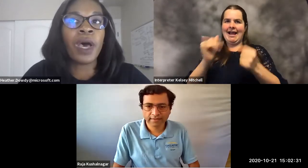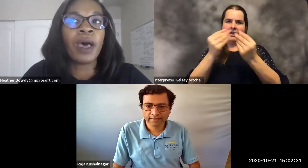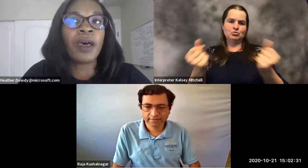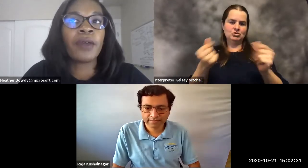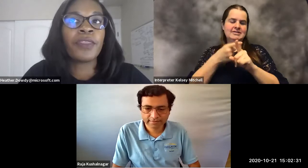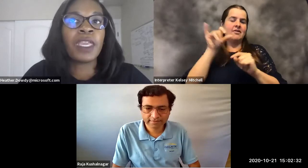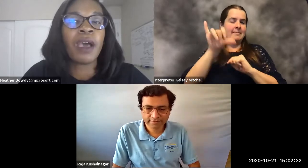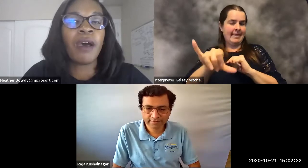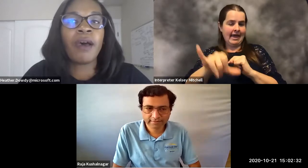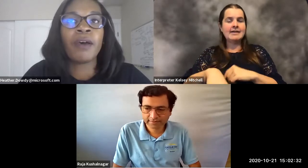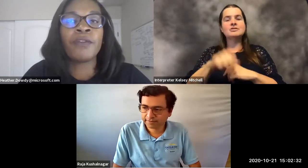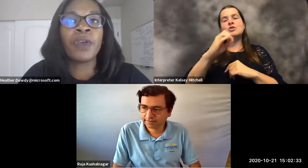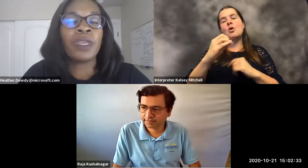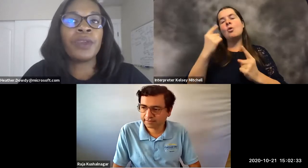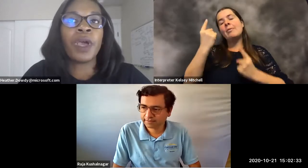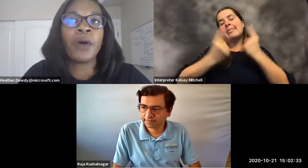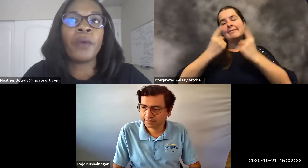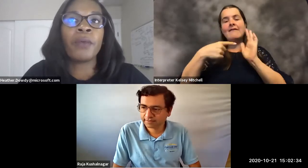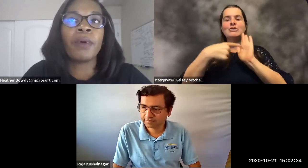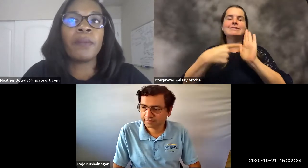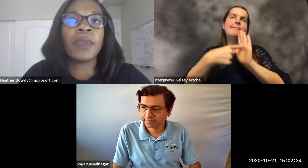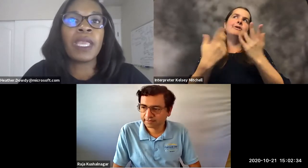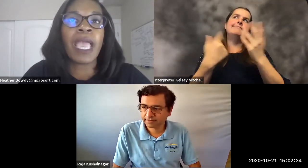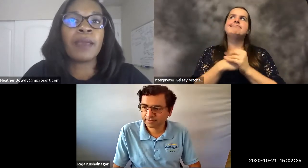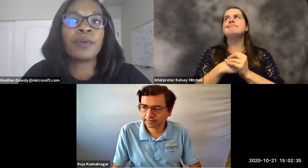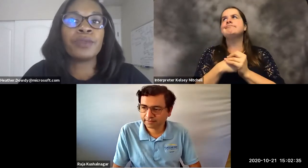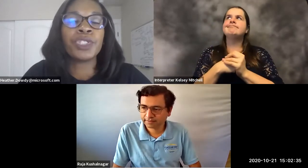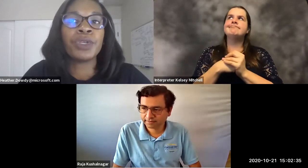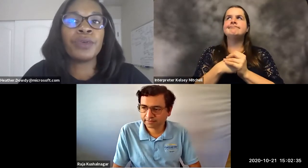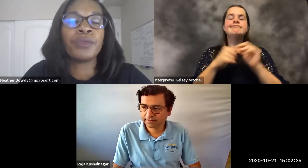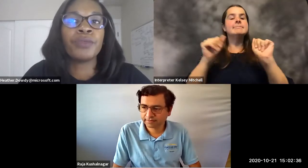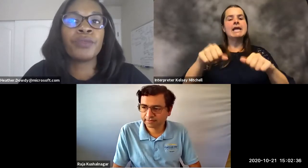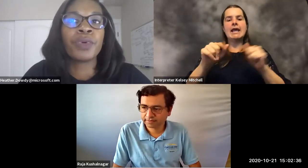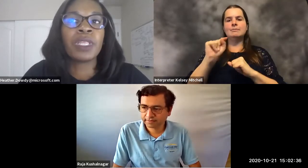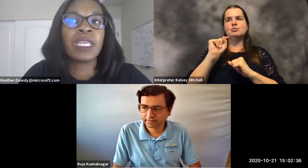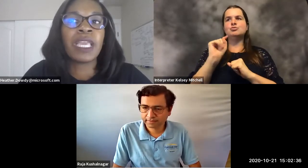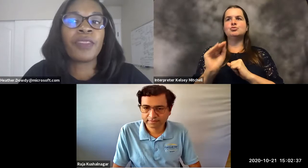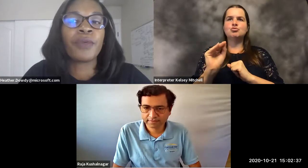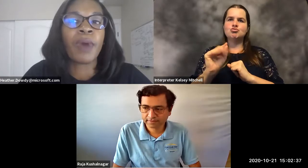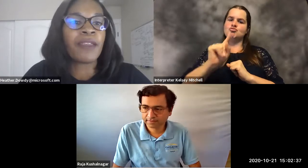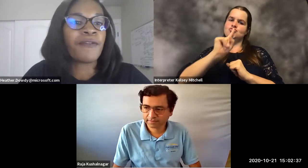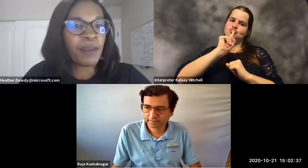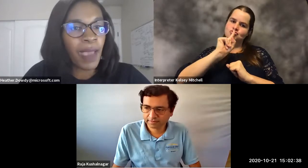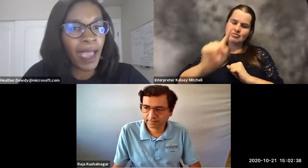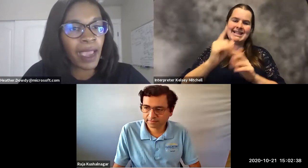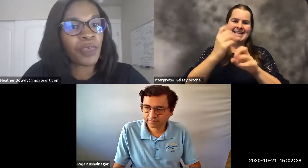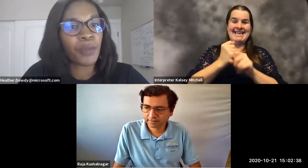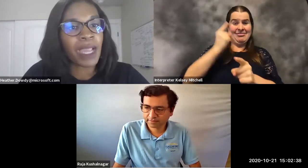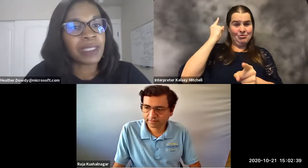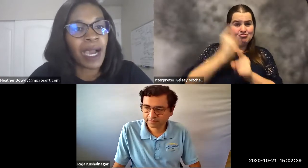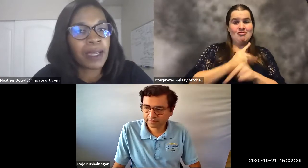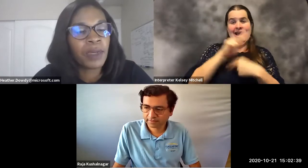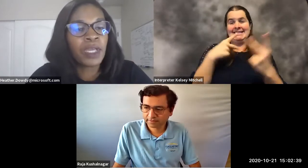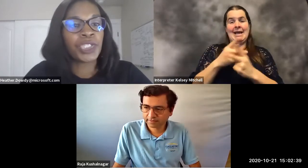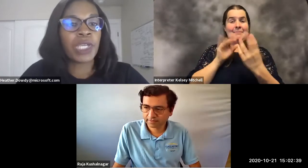So think of, being able to really get the right feedback at the